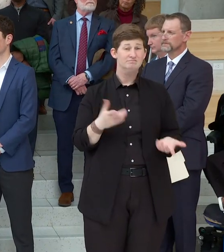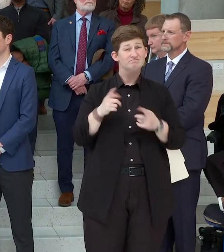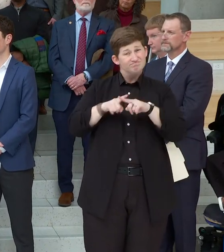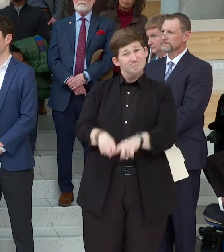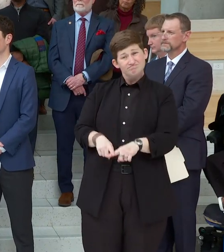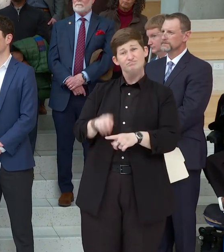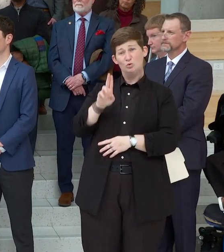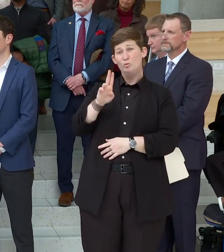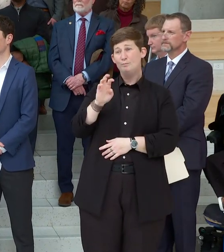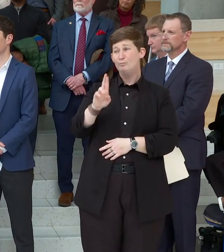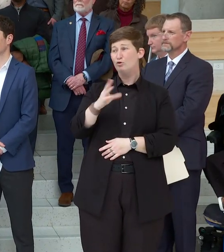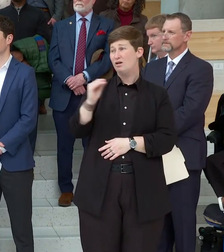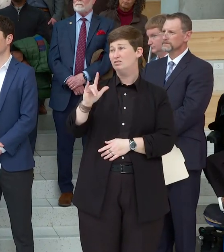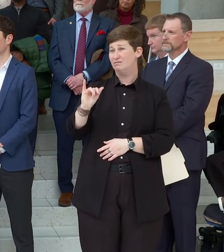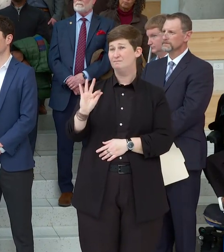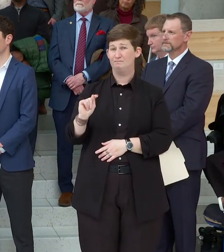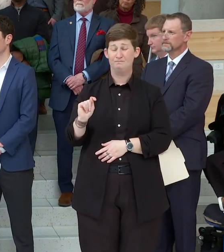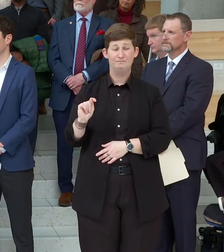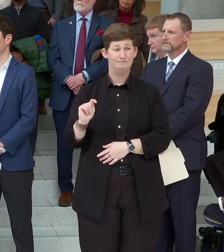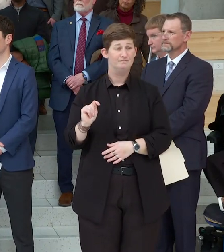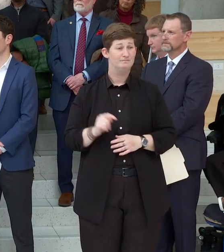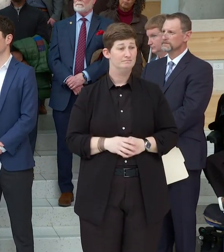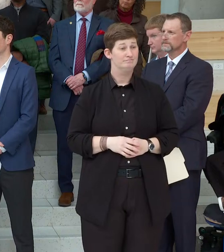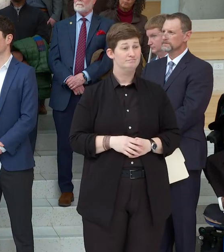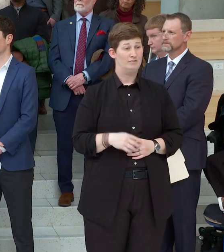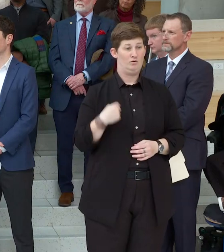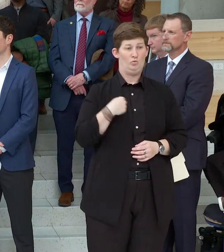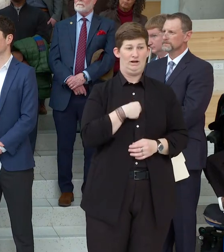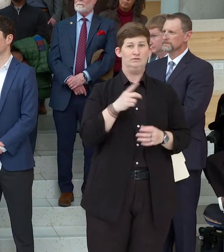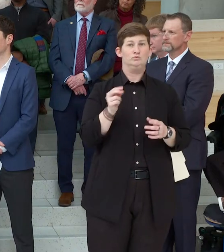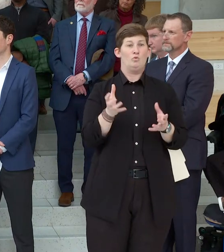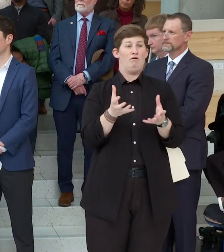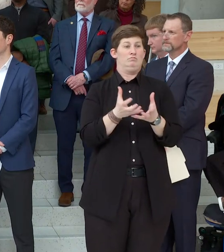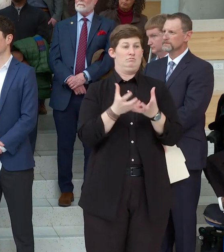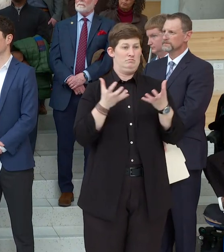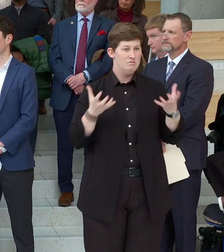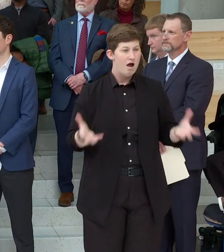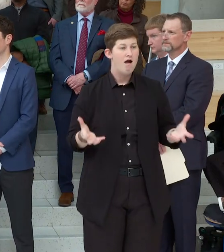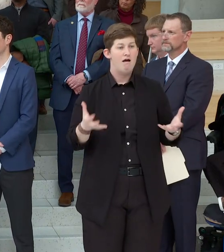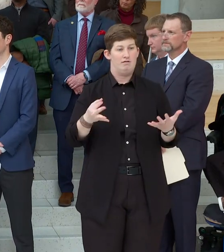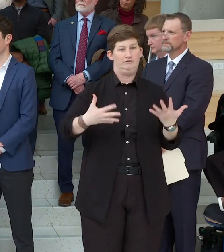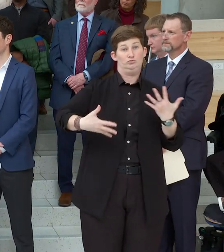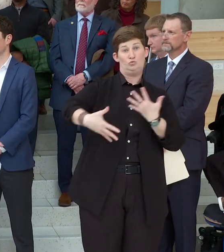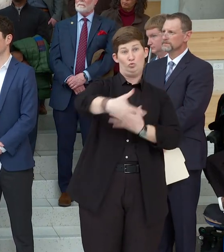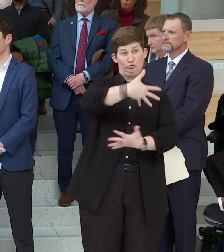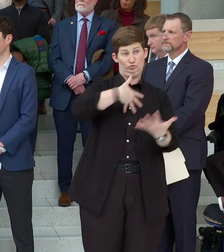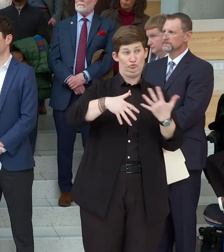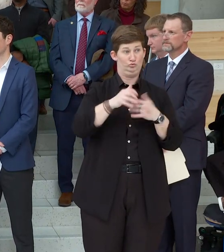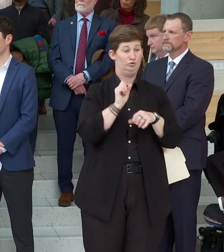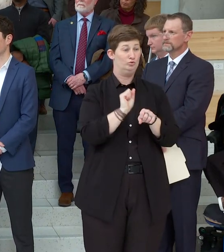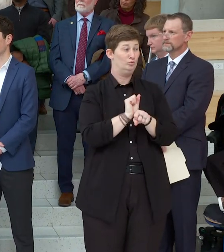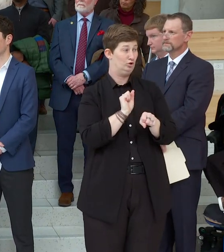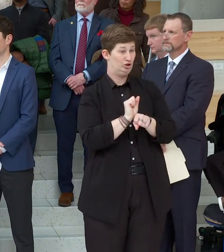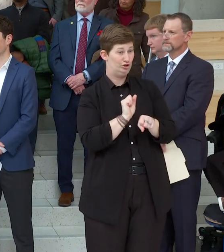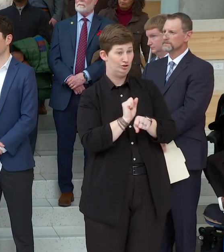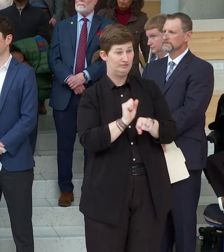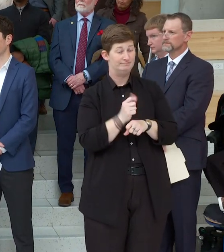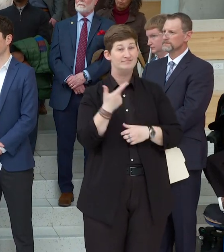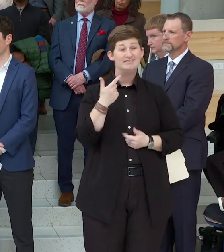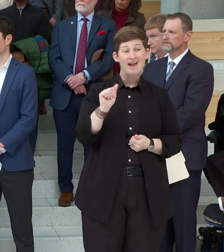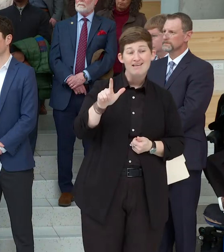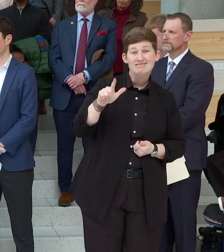there. We do a great deal of social work, meaning social galas, weddings,